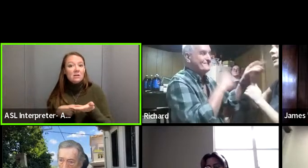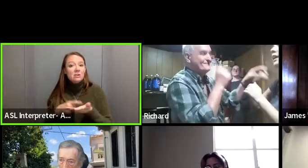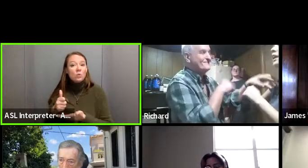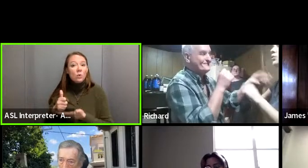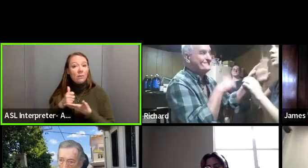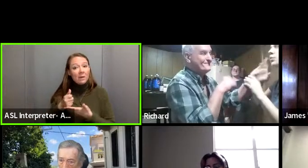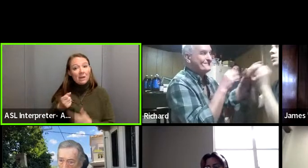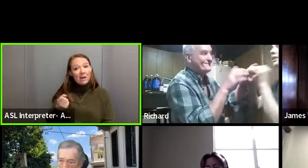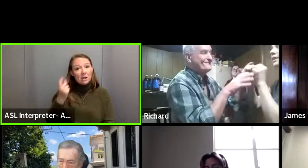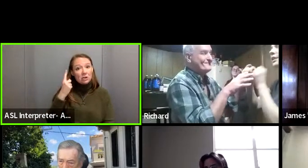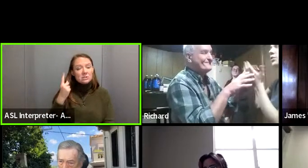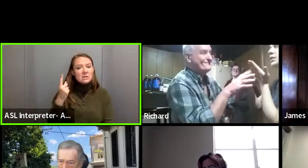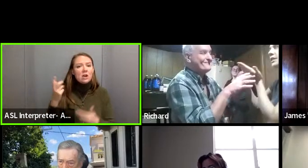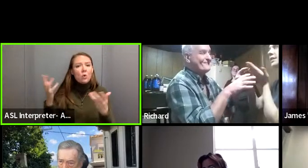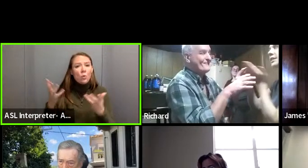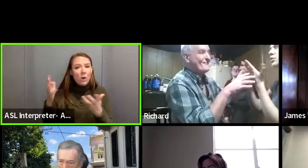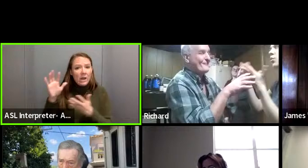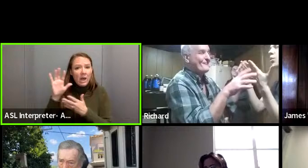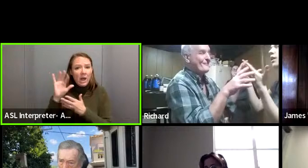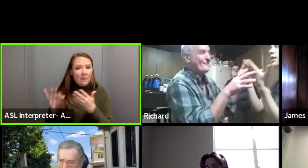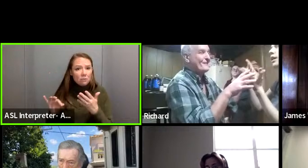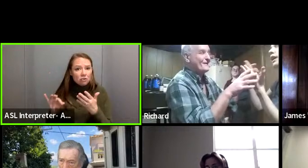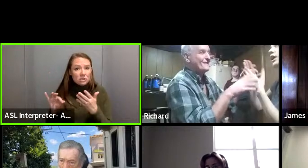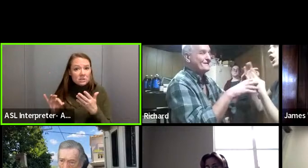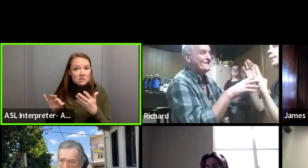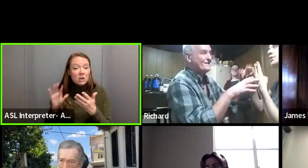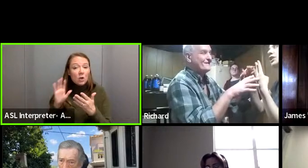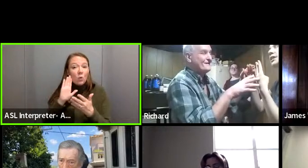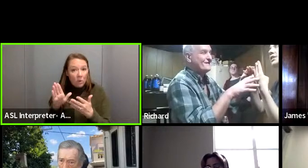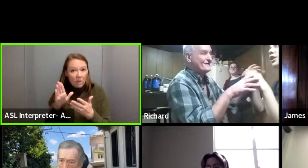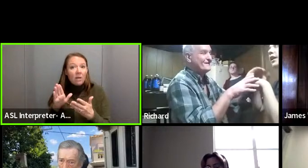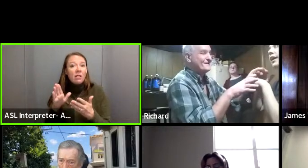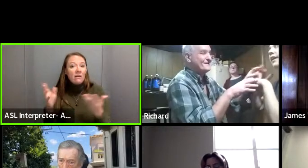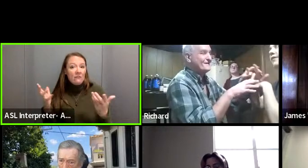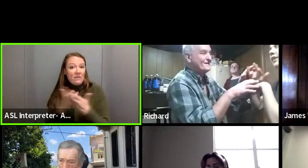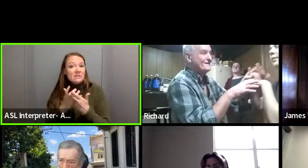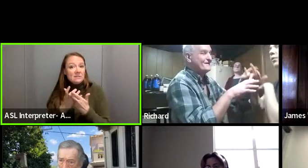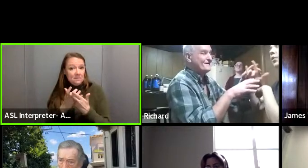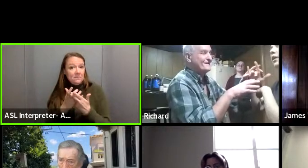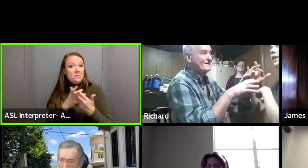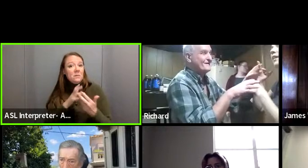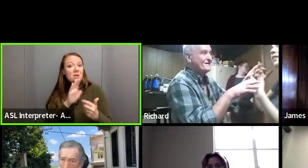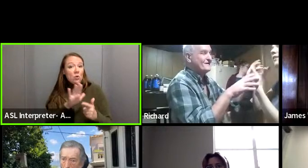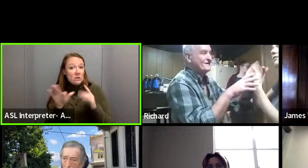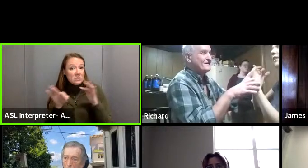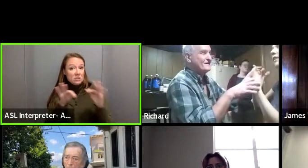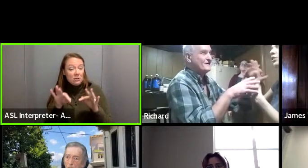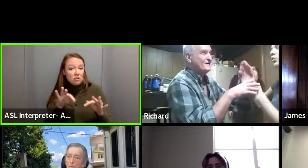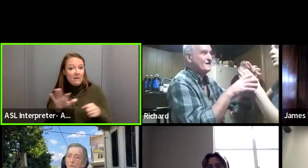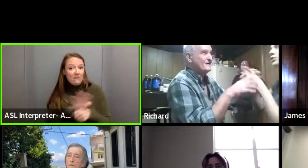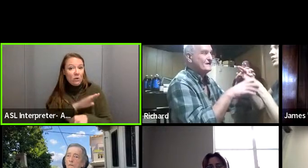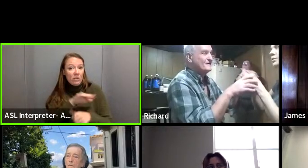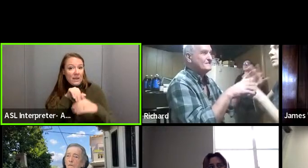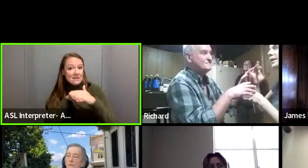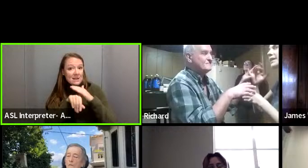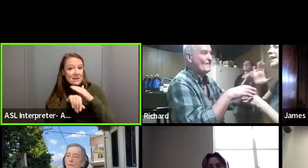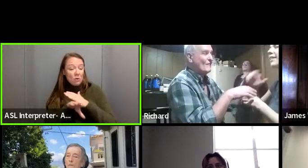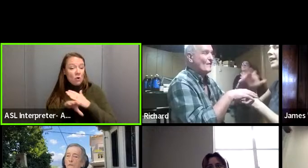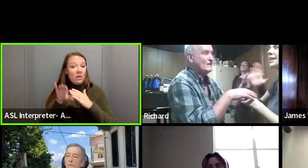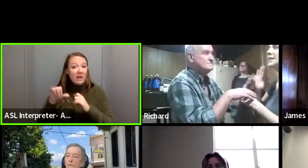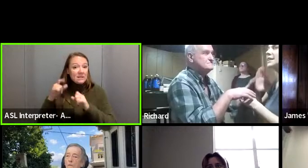there in your opinion that does fit that description, because I think that is the intent of Move PGH,